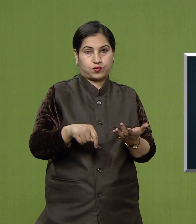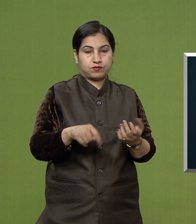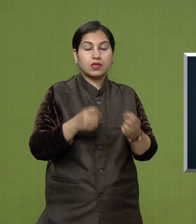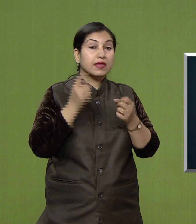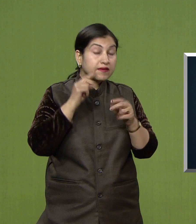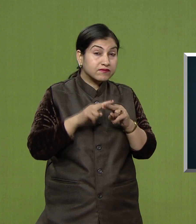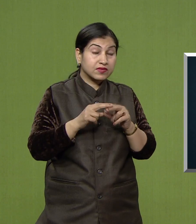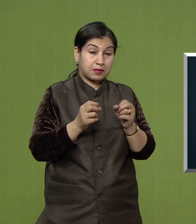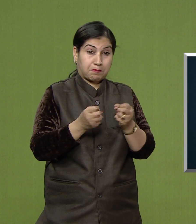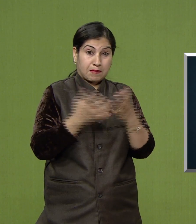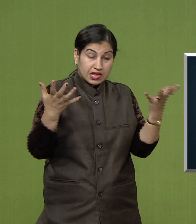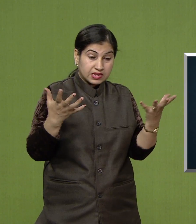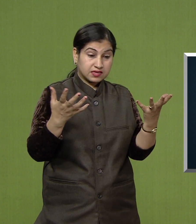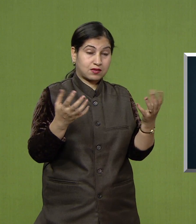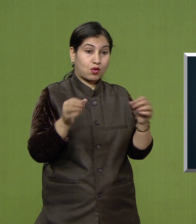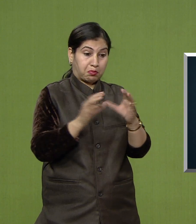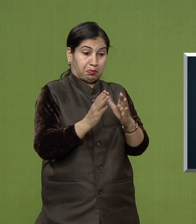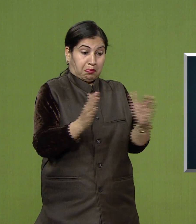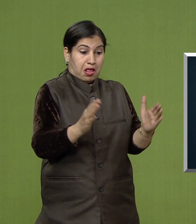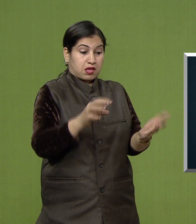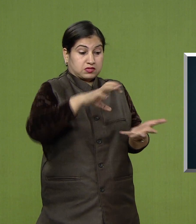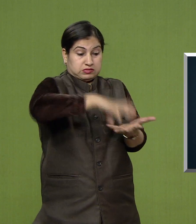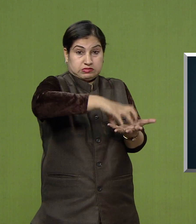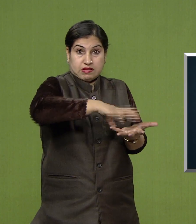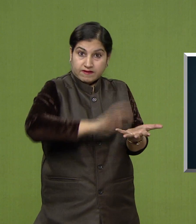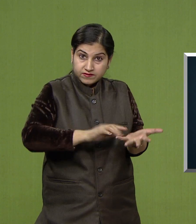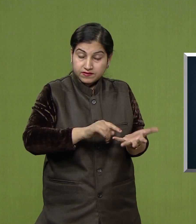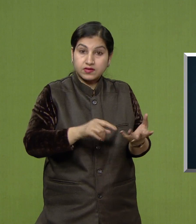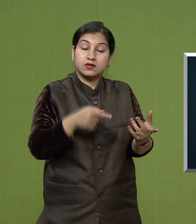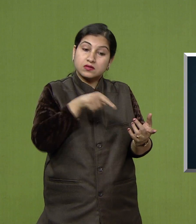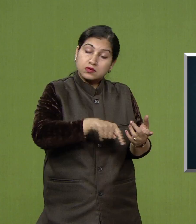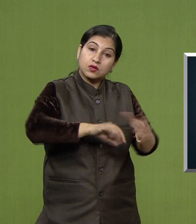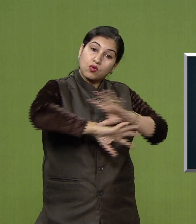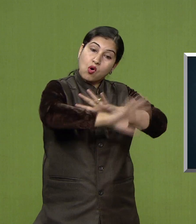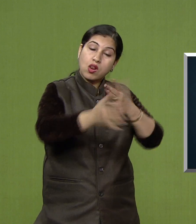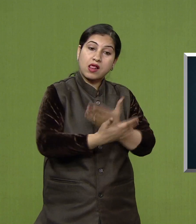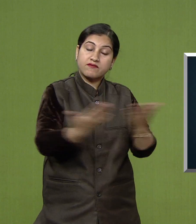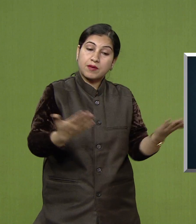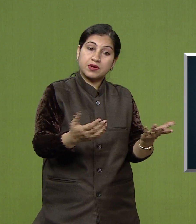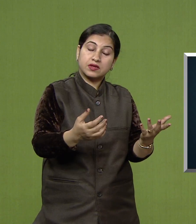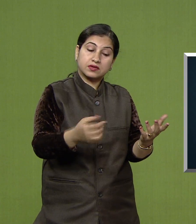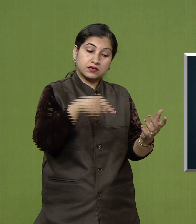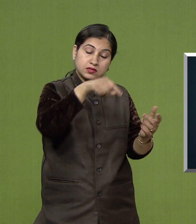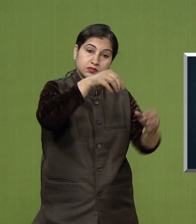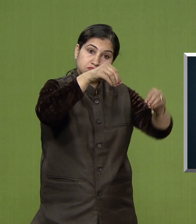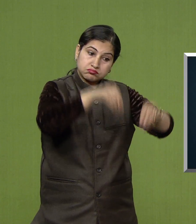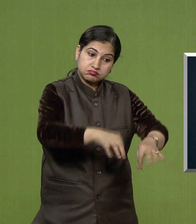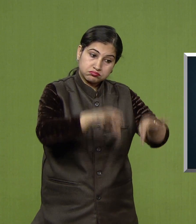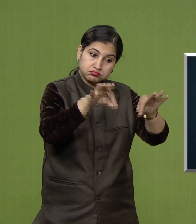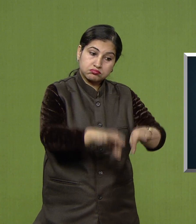or large stains on the fabric. You should immerse the entire fabric in the stain removing